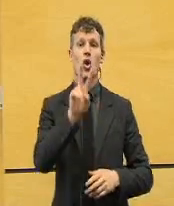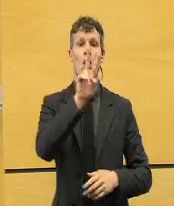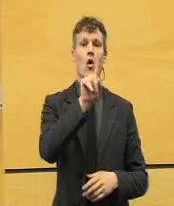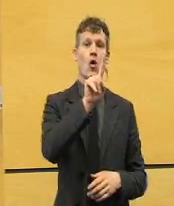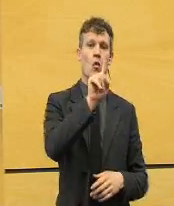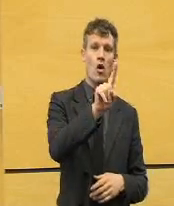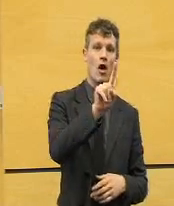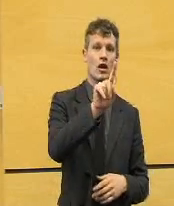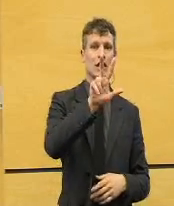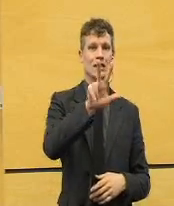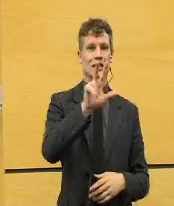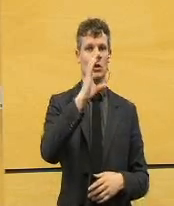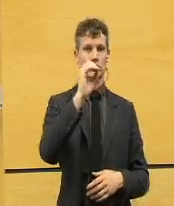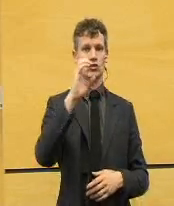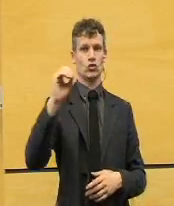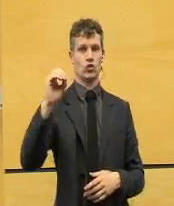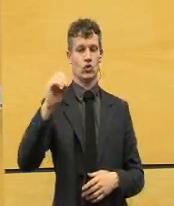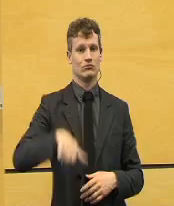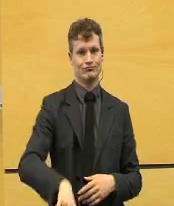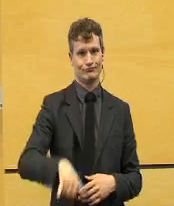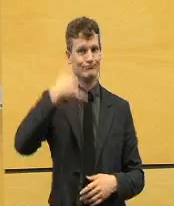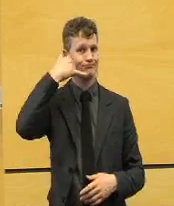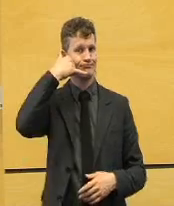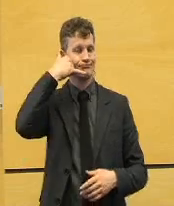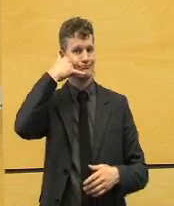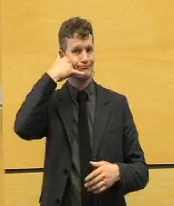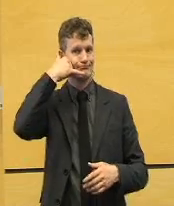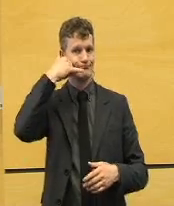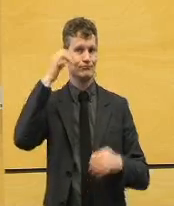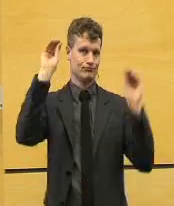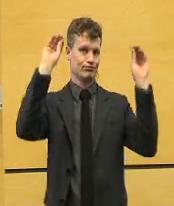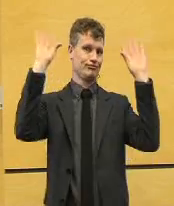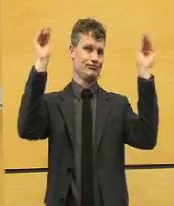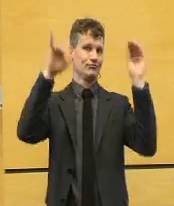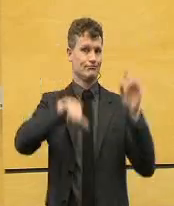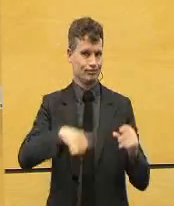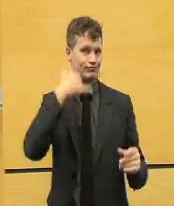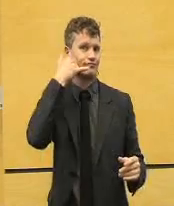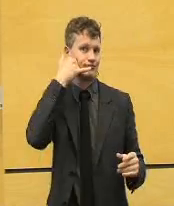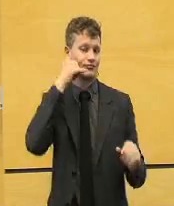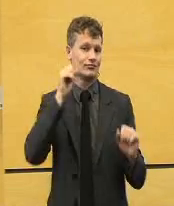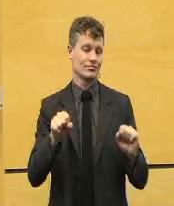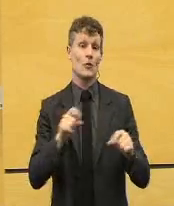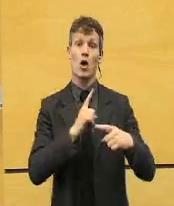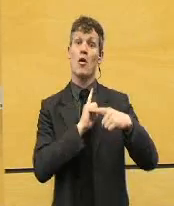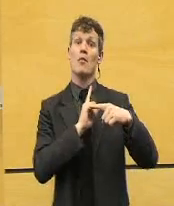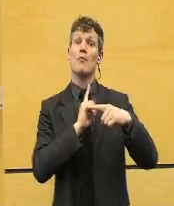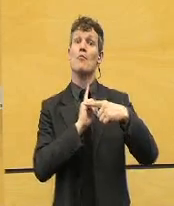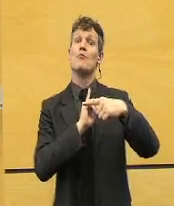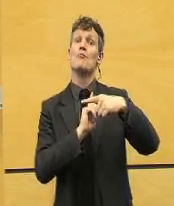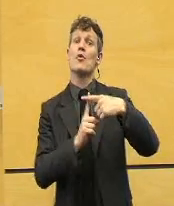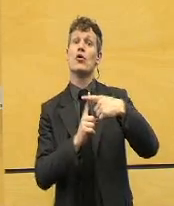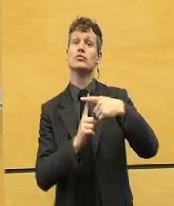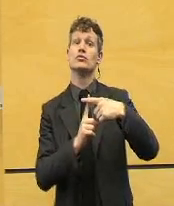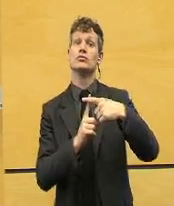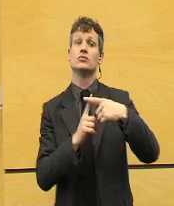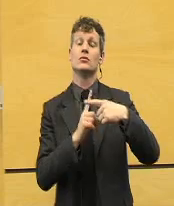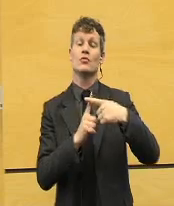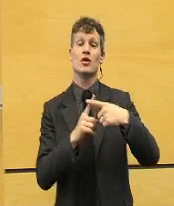1300 hotline, also takes call for urgent assistance or inquiries from